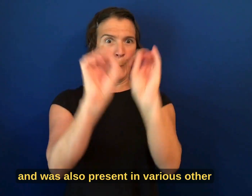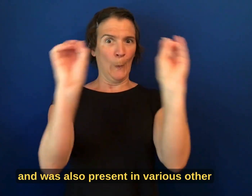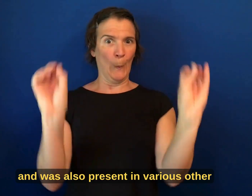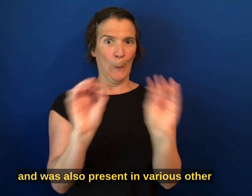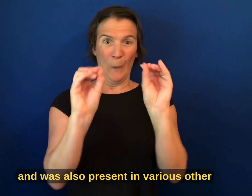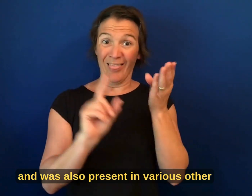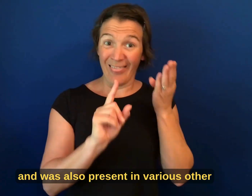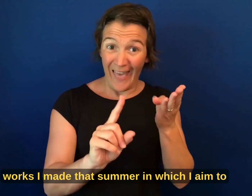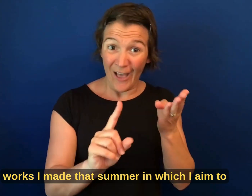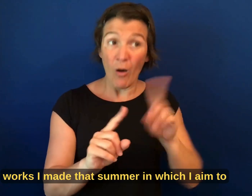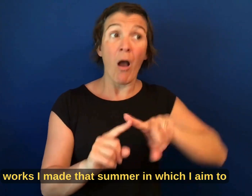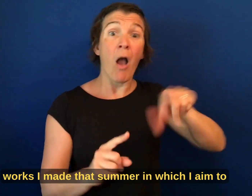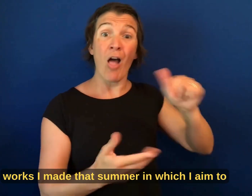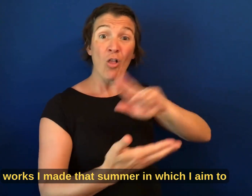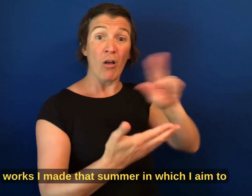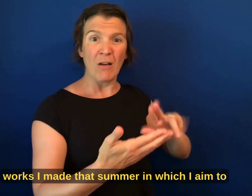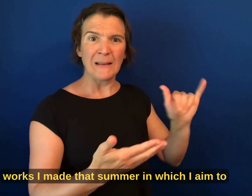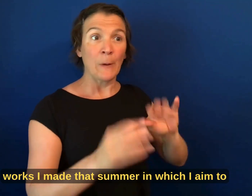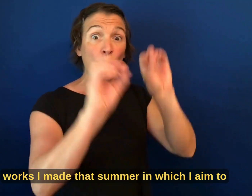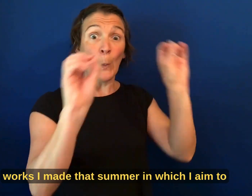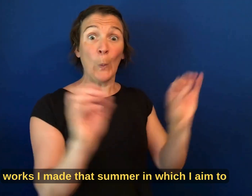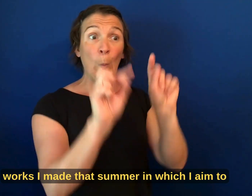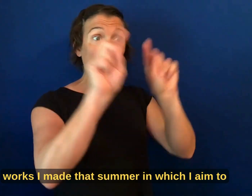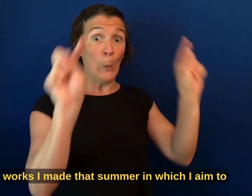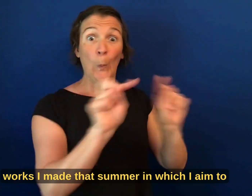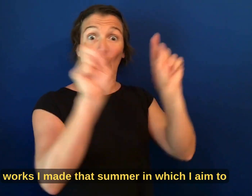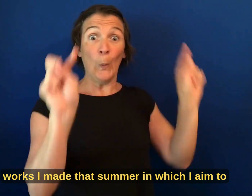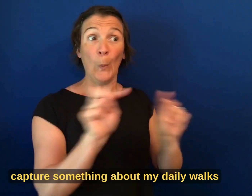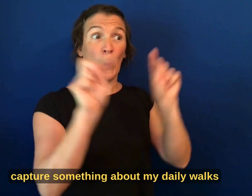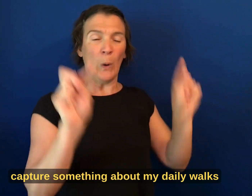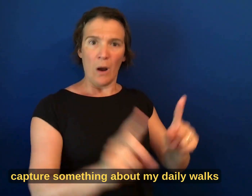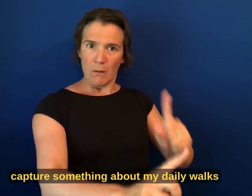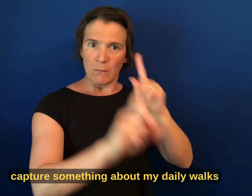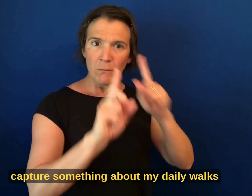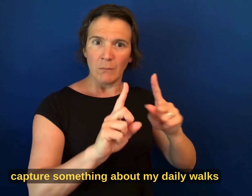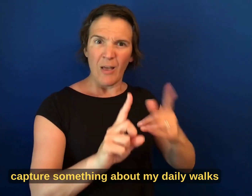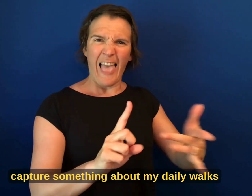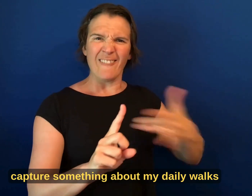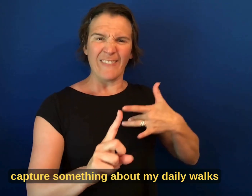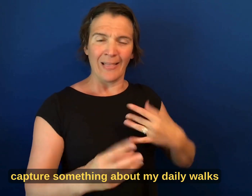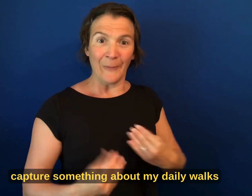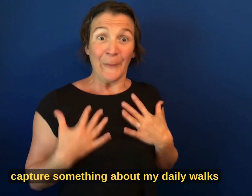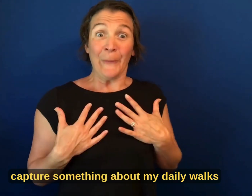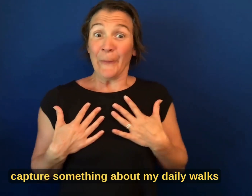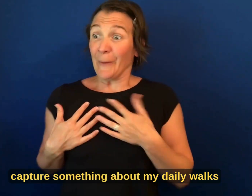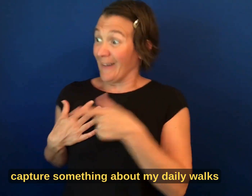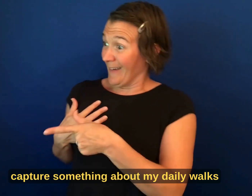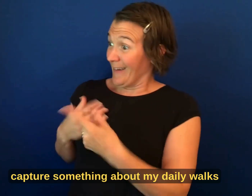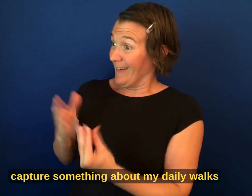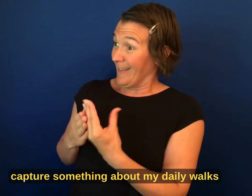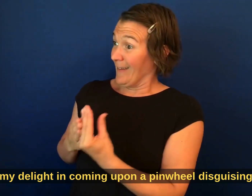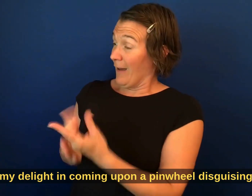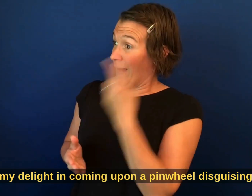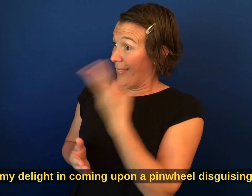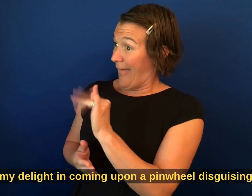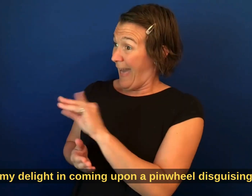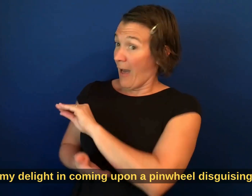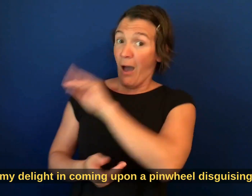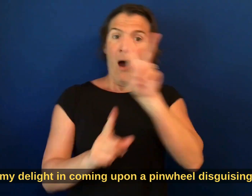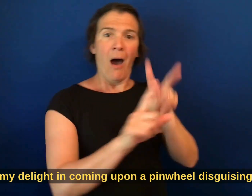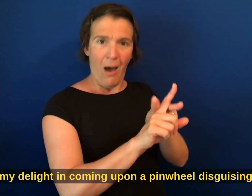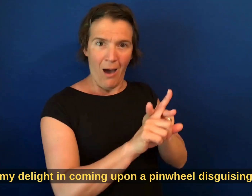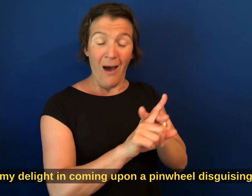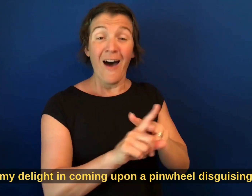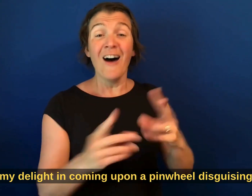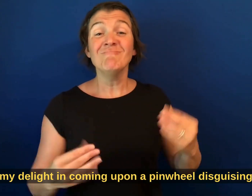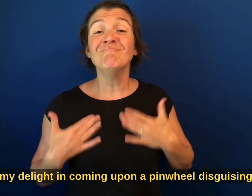also present in various other works I made that summer, in which I aimed to capture something about my daily walks and my delight